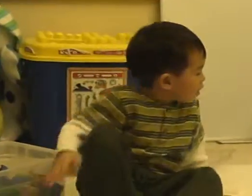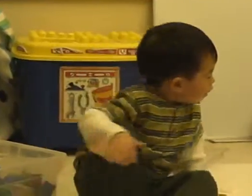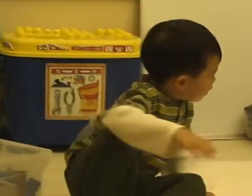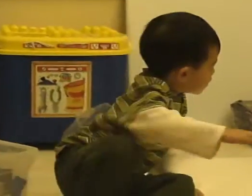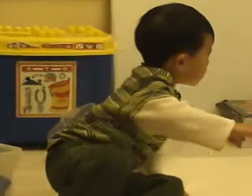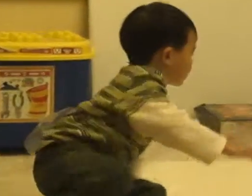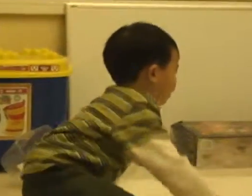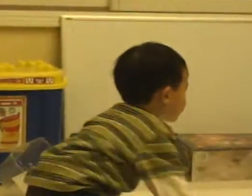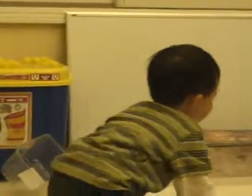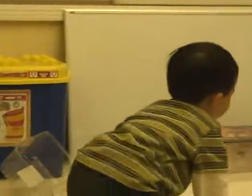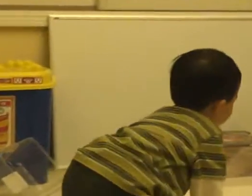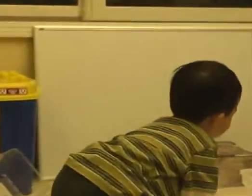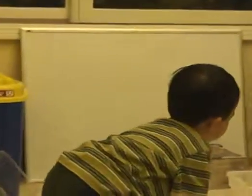Okay. Bye. Bye-bye.